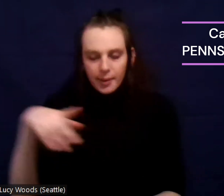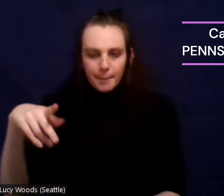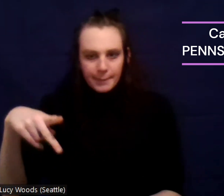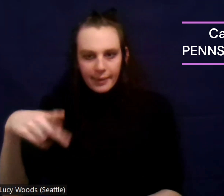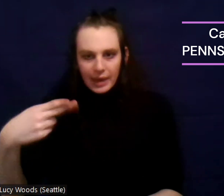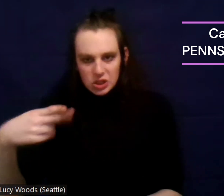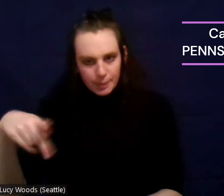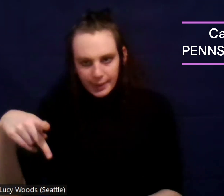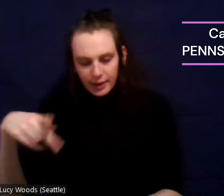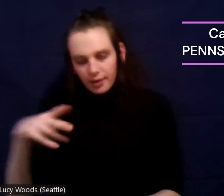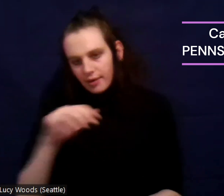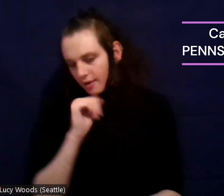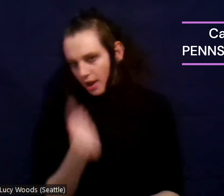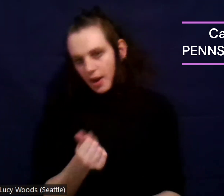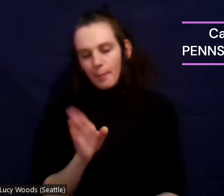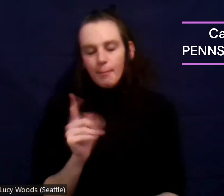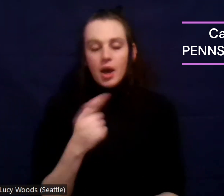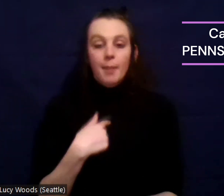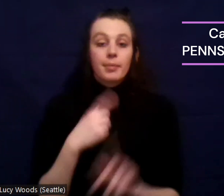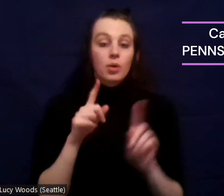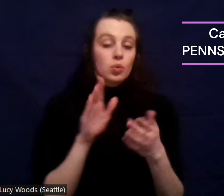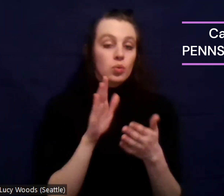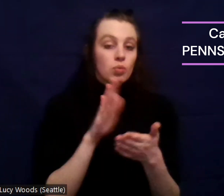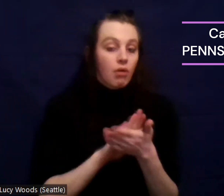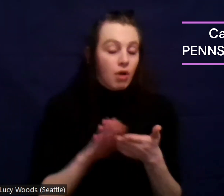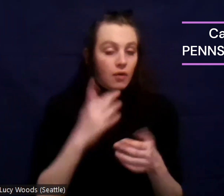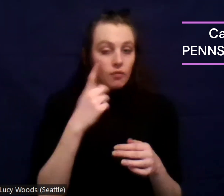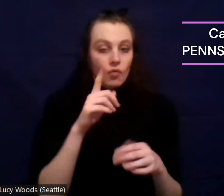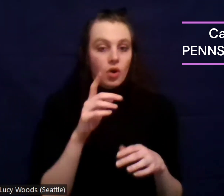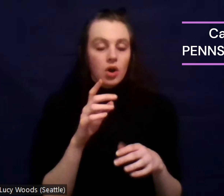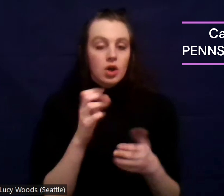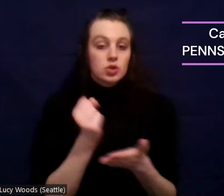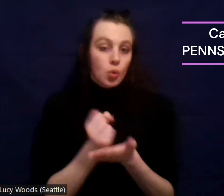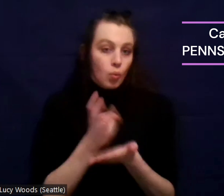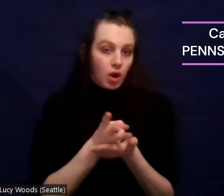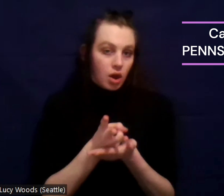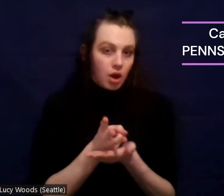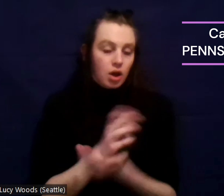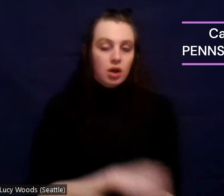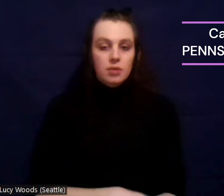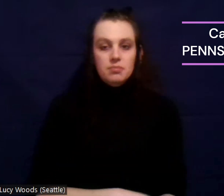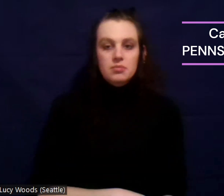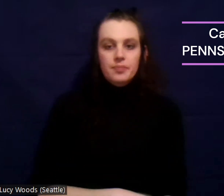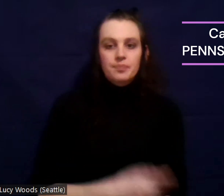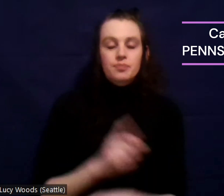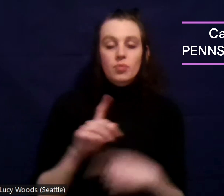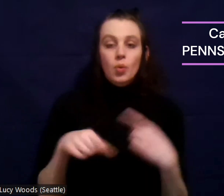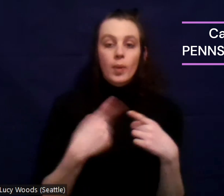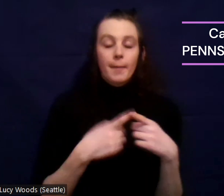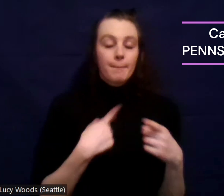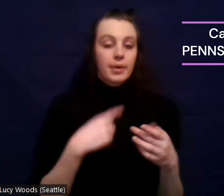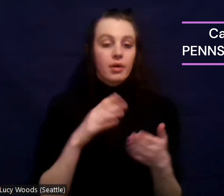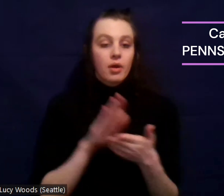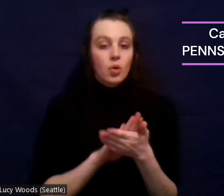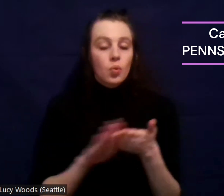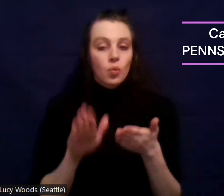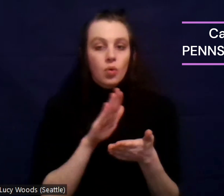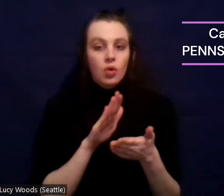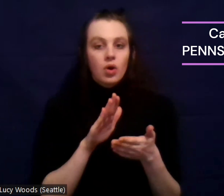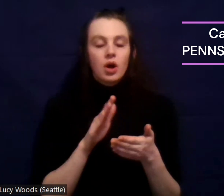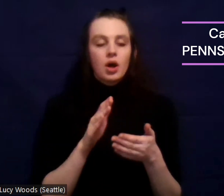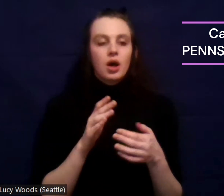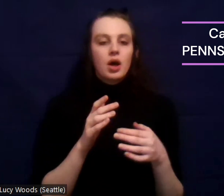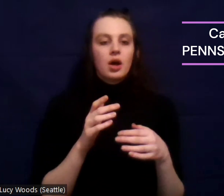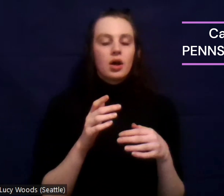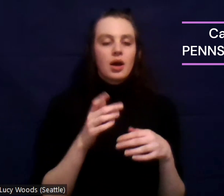school for social work. And for some reason, I used to say when I was in school for that, I never want to work with those alcoholics.